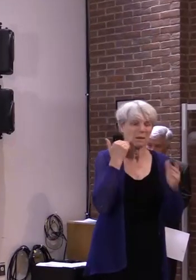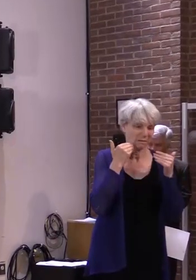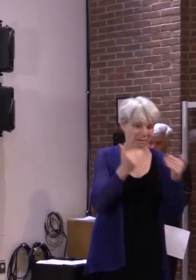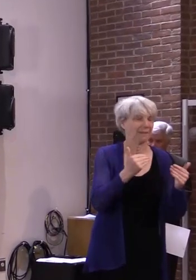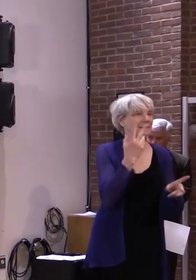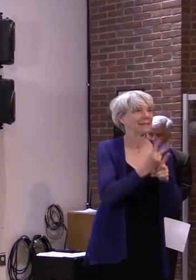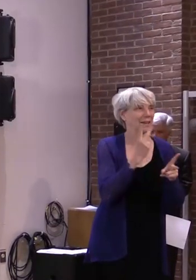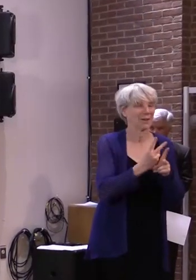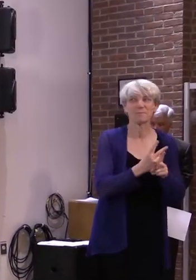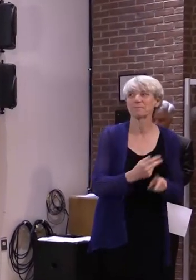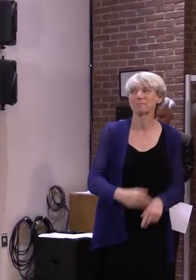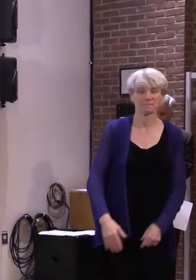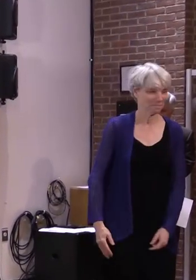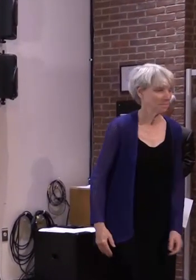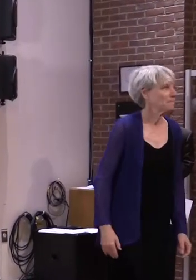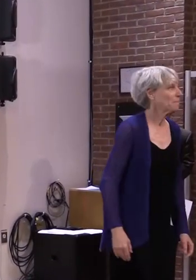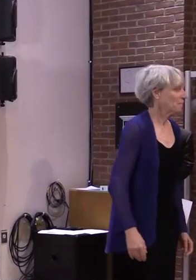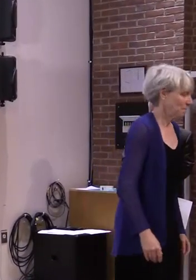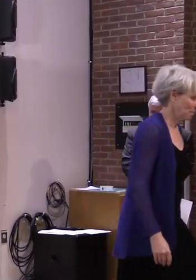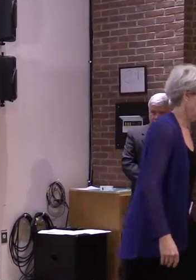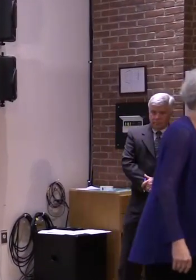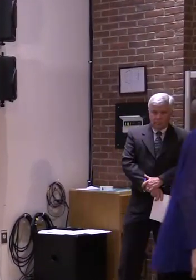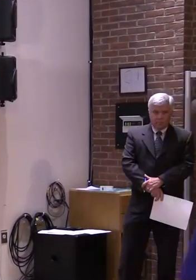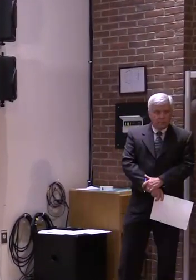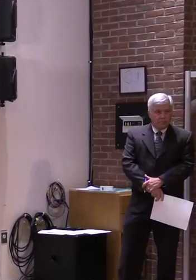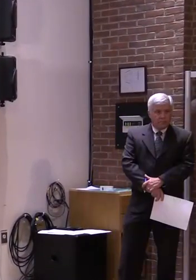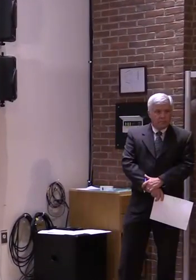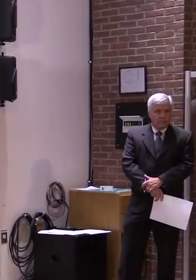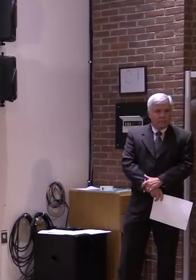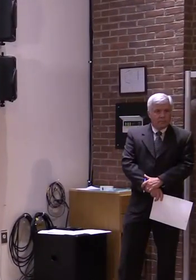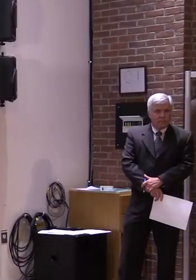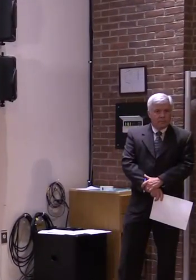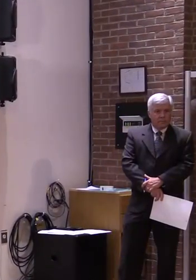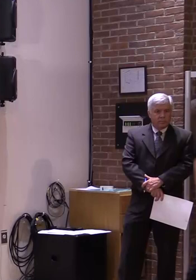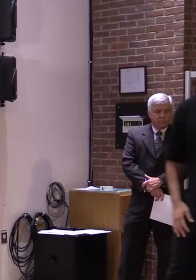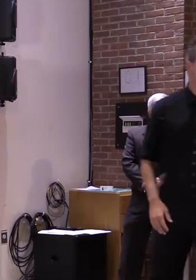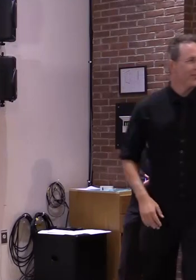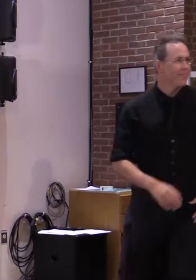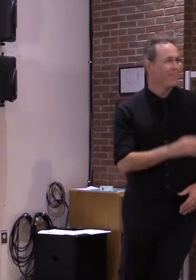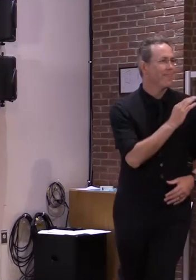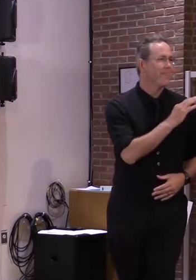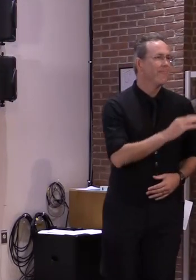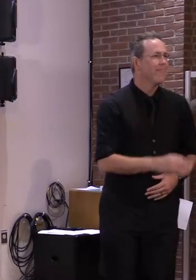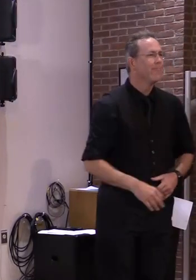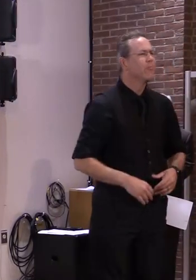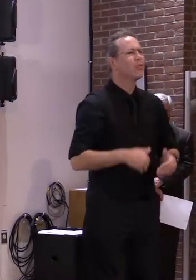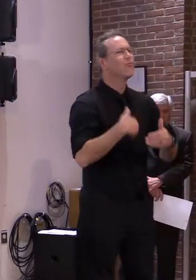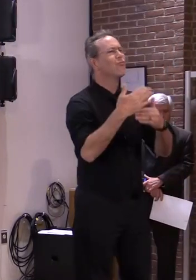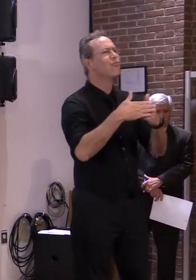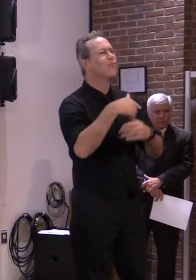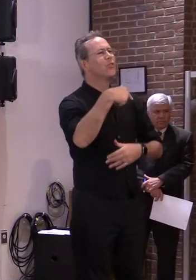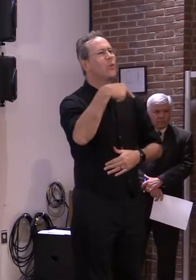Thank you, Dr. Levine. We'll now open it up to questions. Are folks in the room?